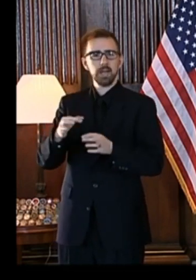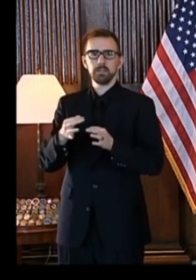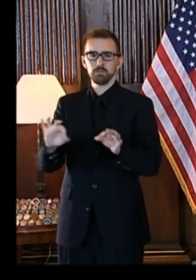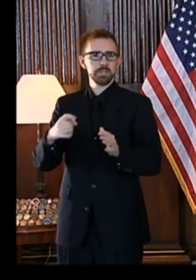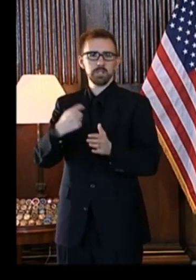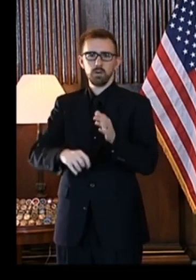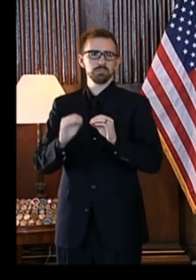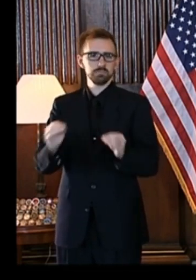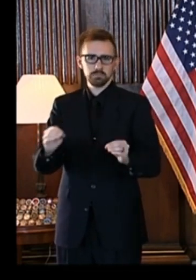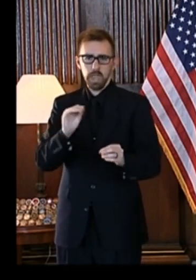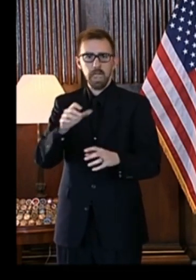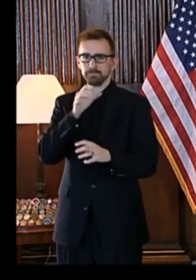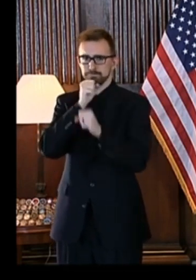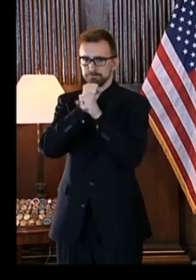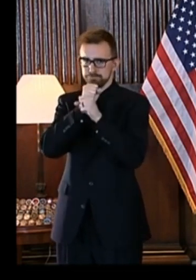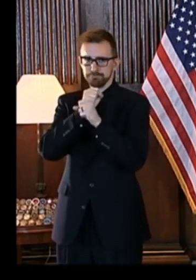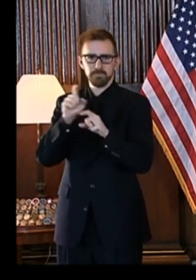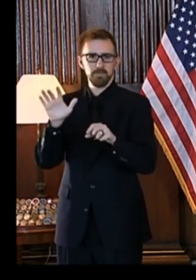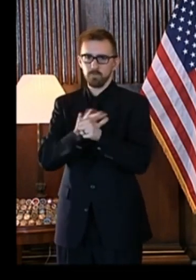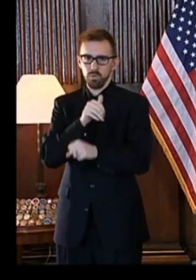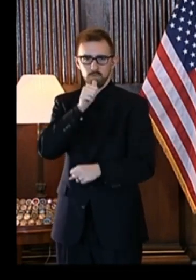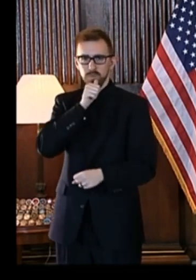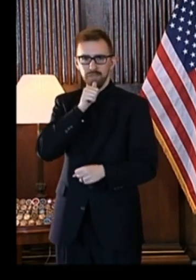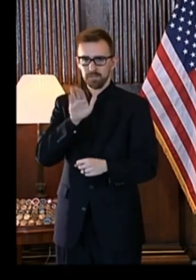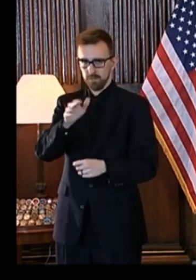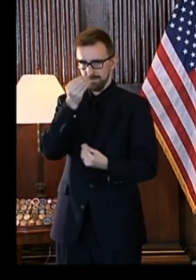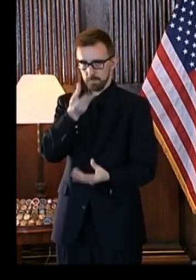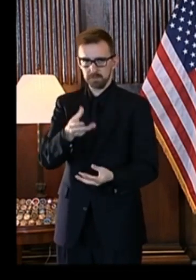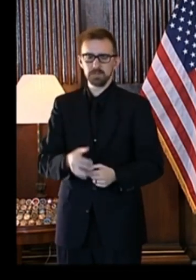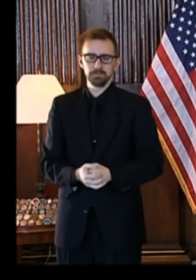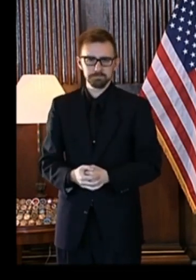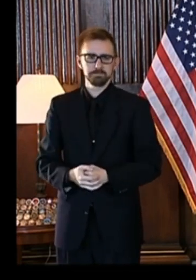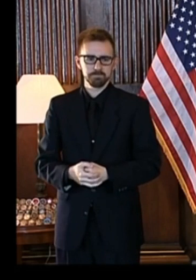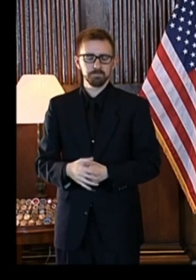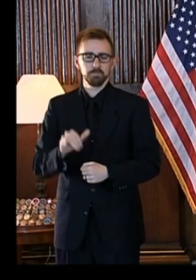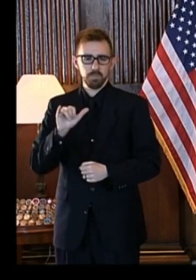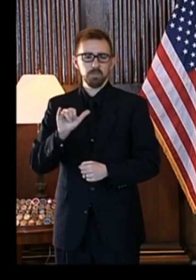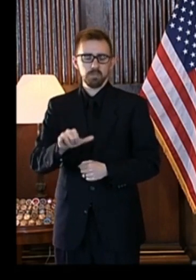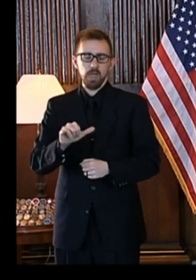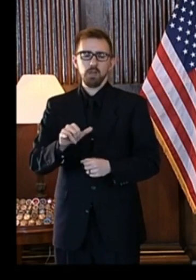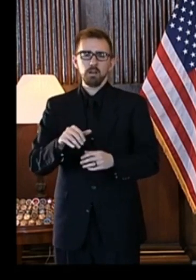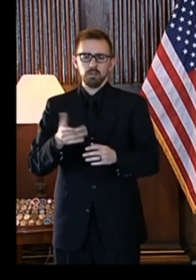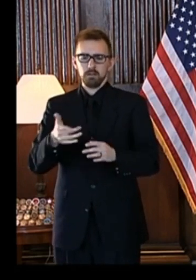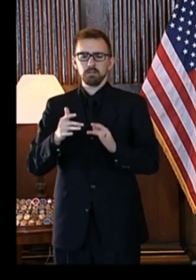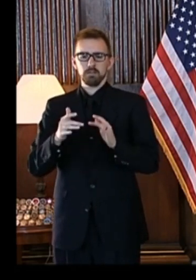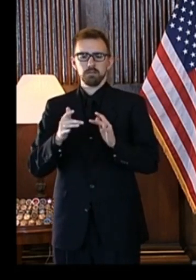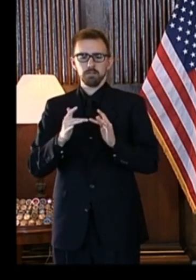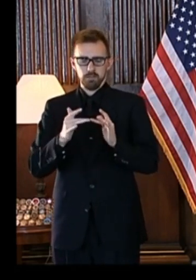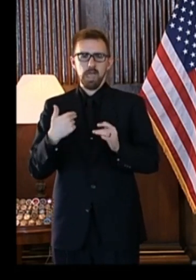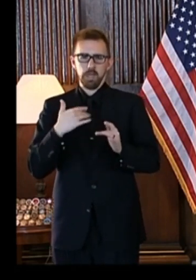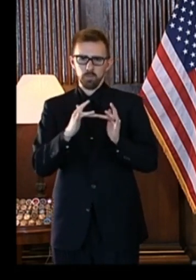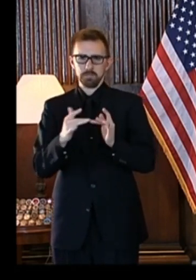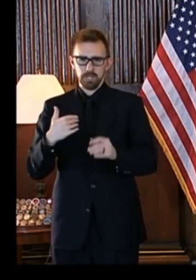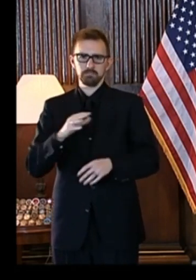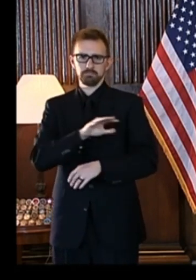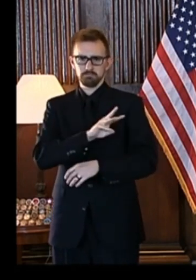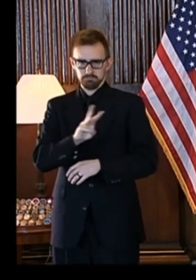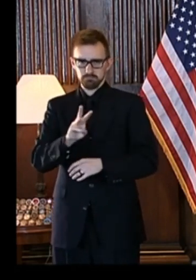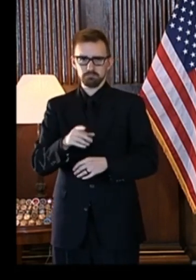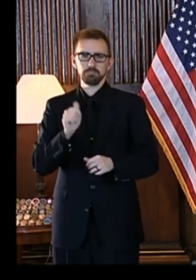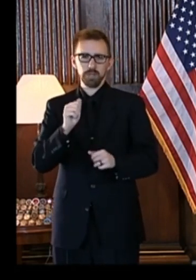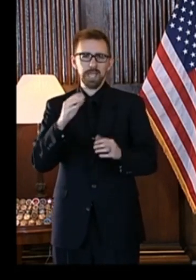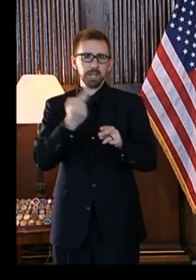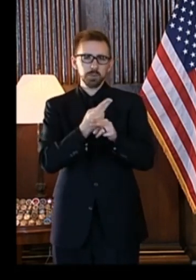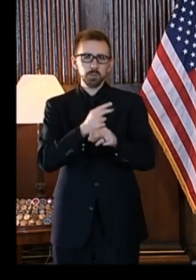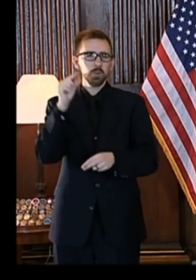completely confidential. So the Disaster Distress Helpline has a website which is easily found with a search engine